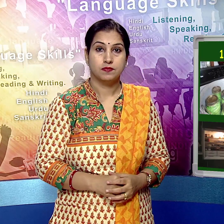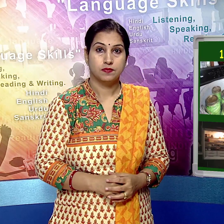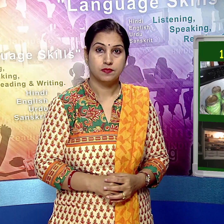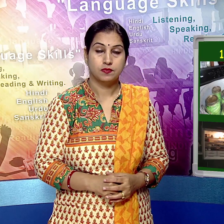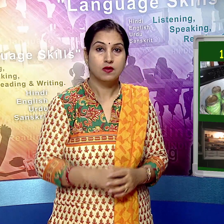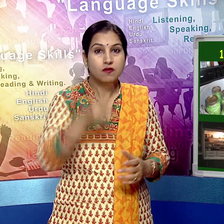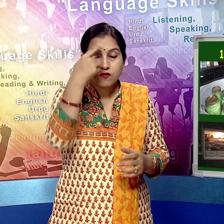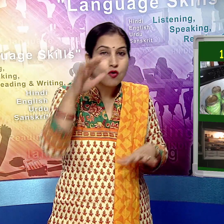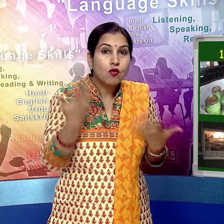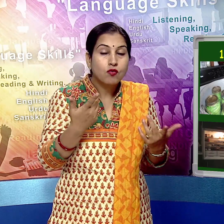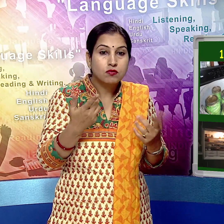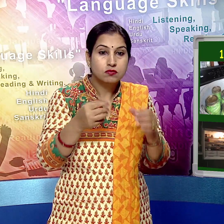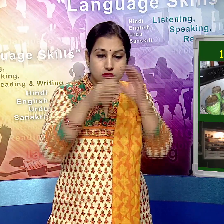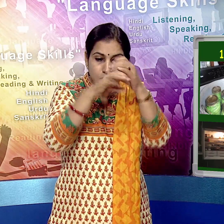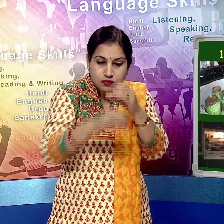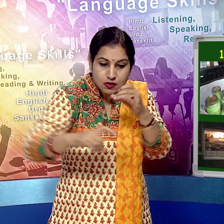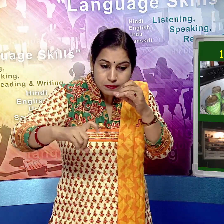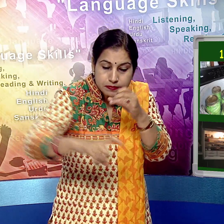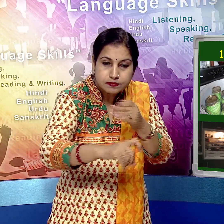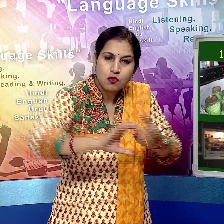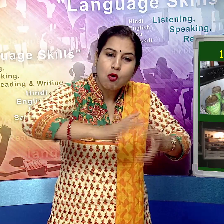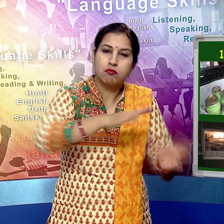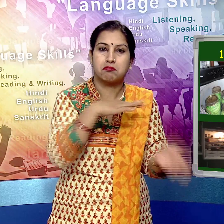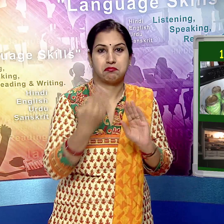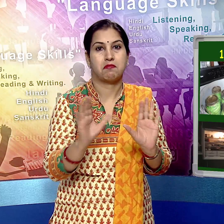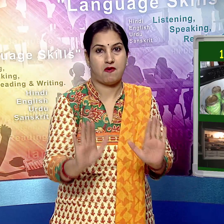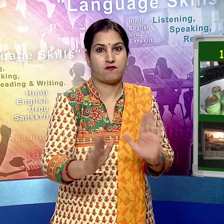for killing the microorganisms.